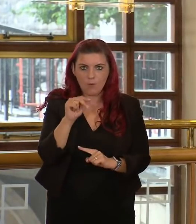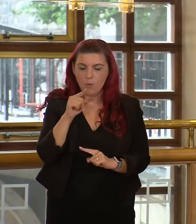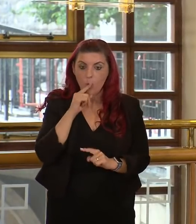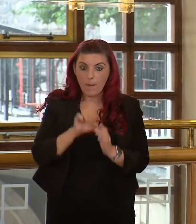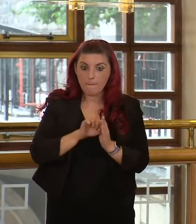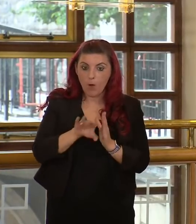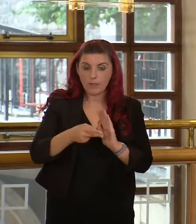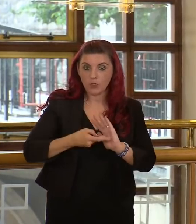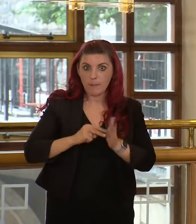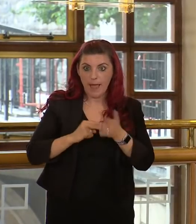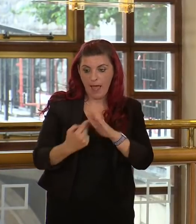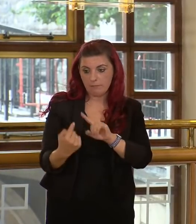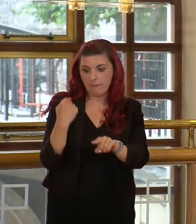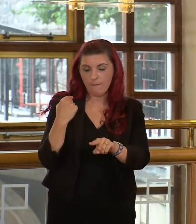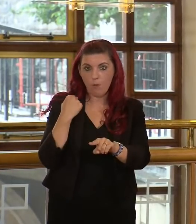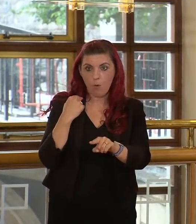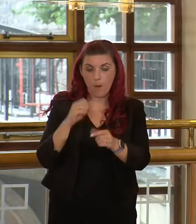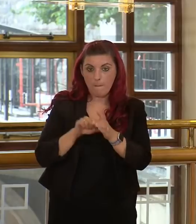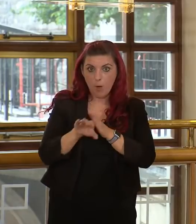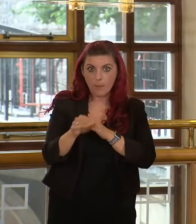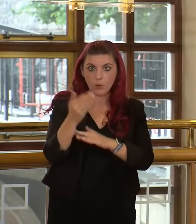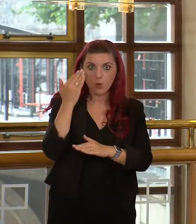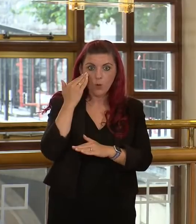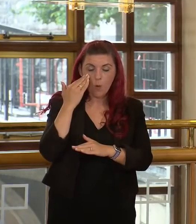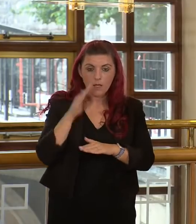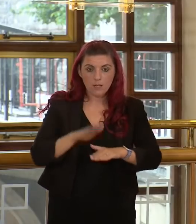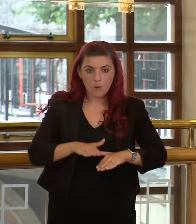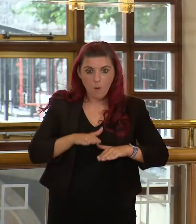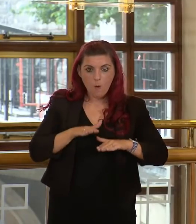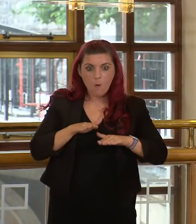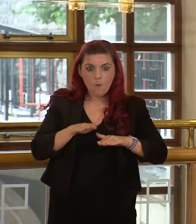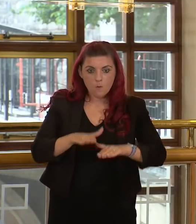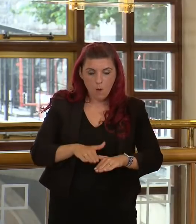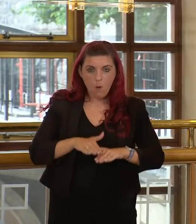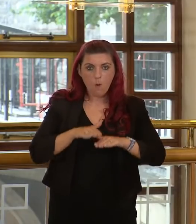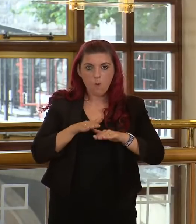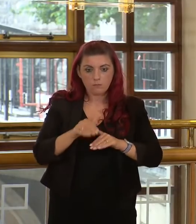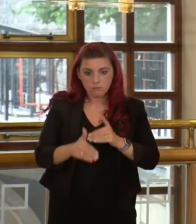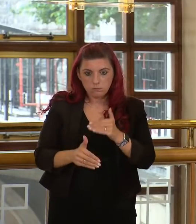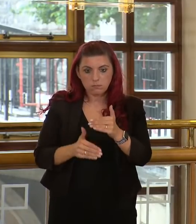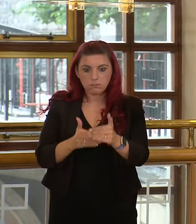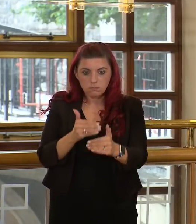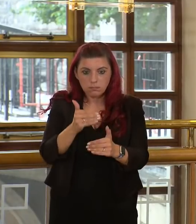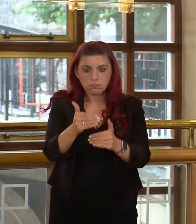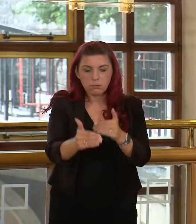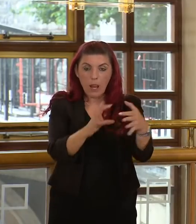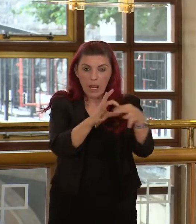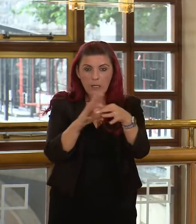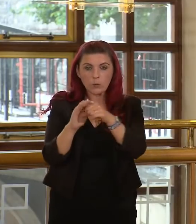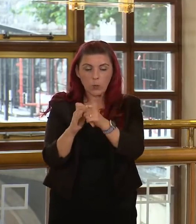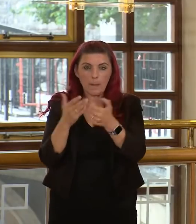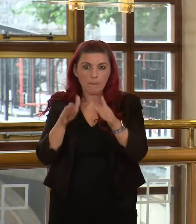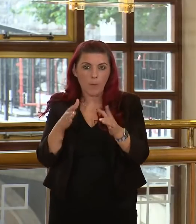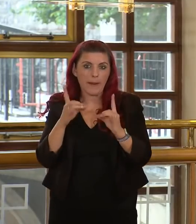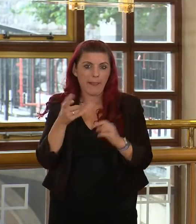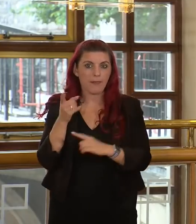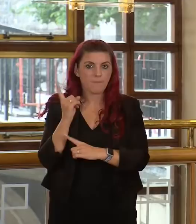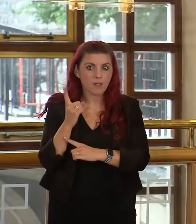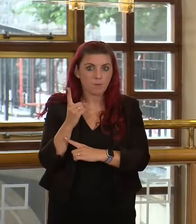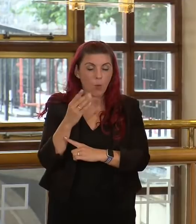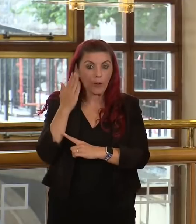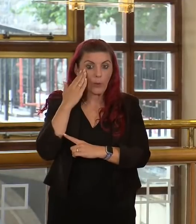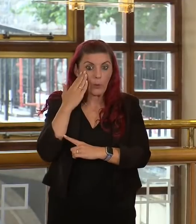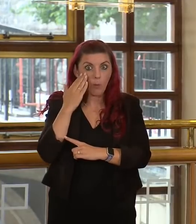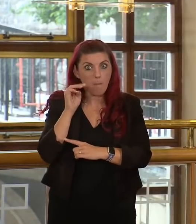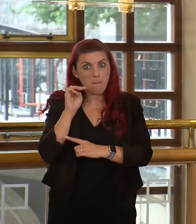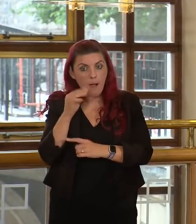roadmap, we published one knowing that it was to be slow and steady and grounded in public health advice, and one which could be sped up if it